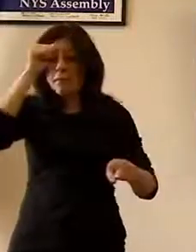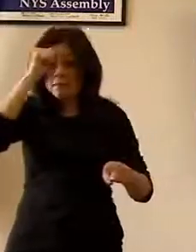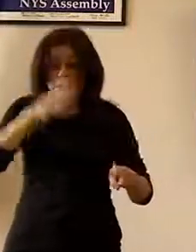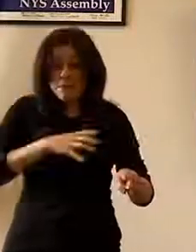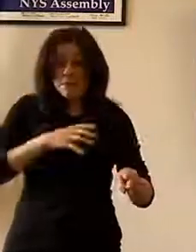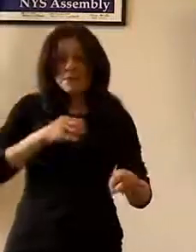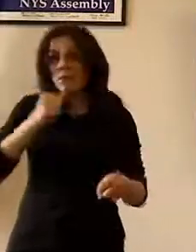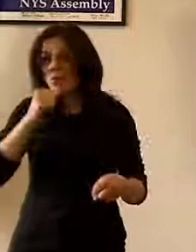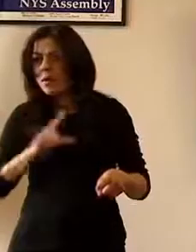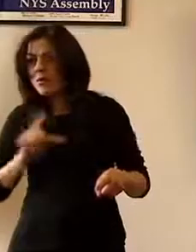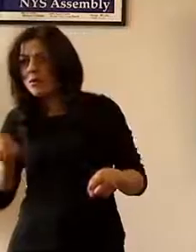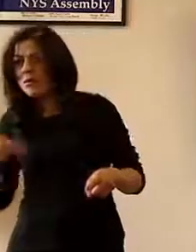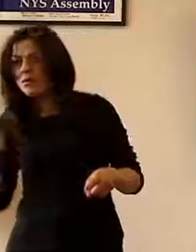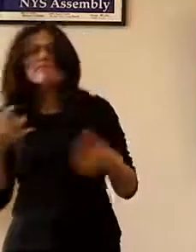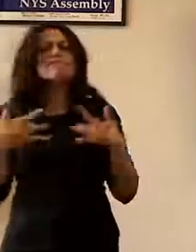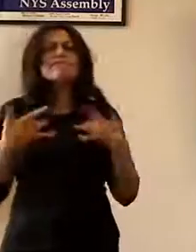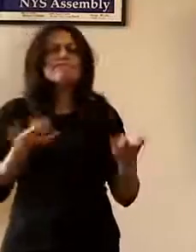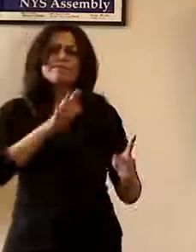cases?